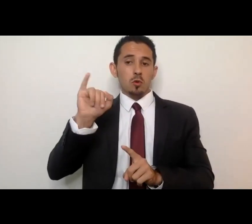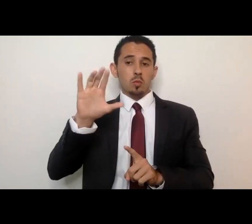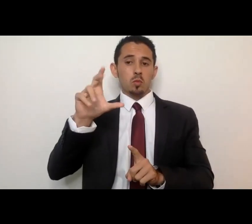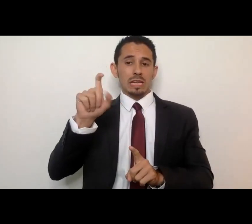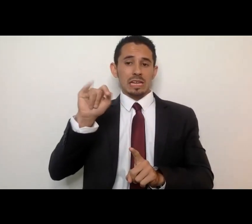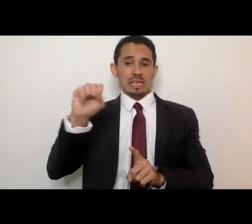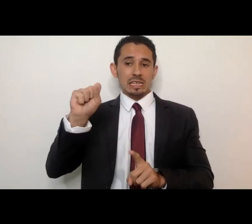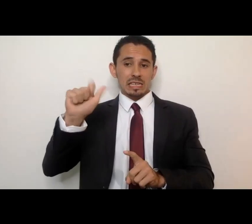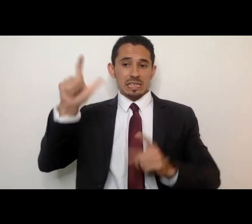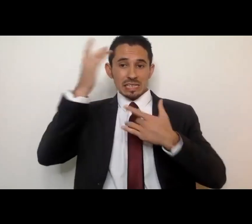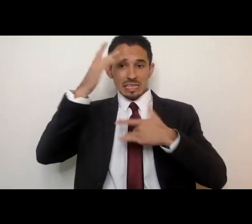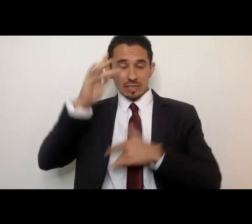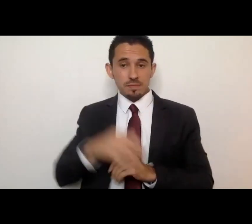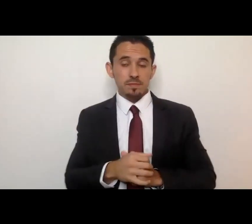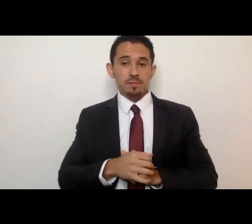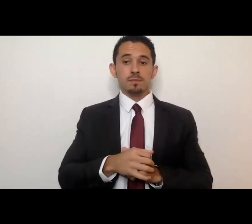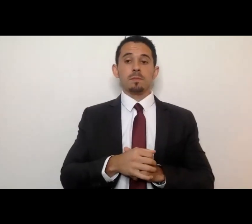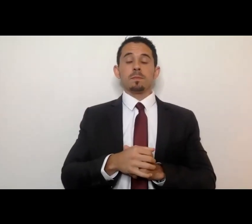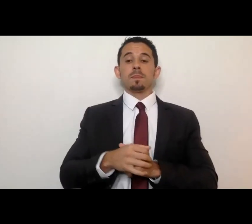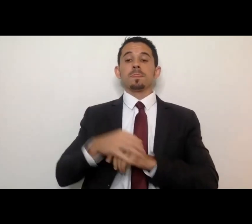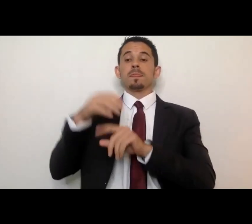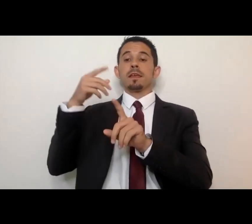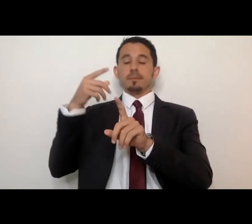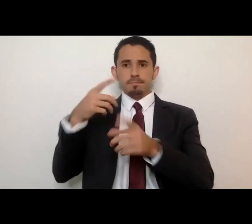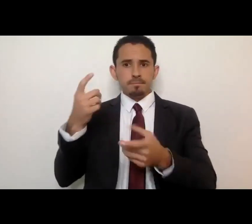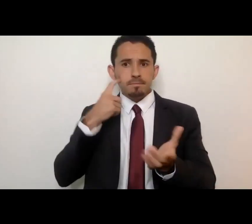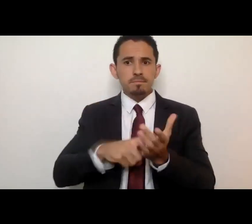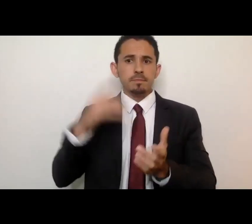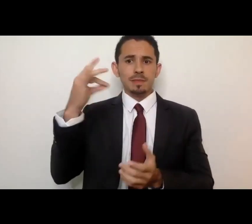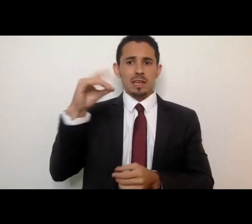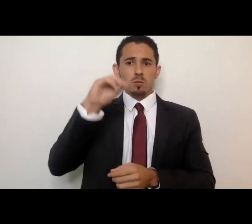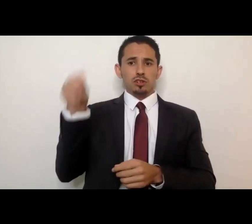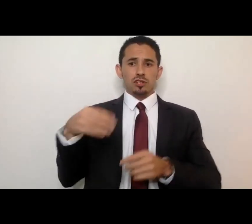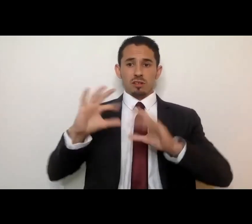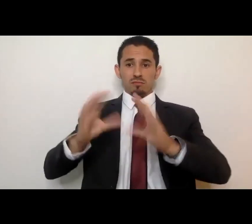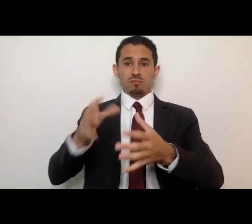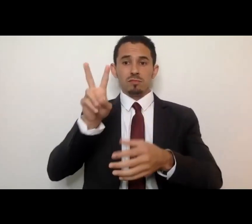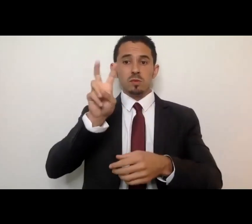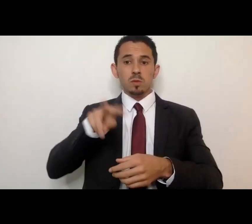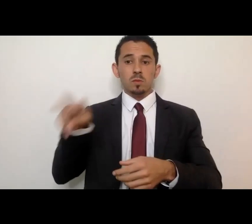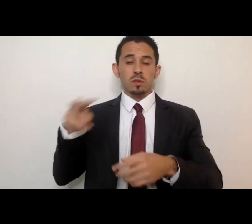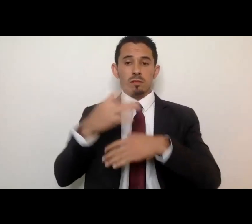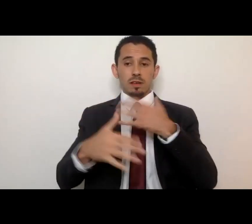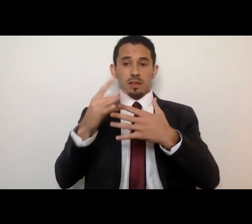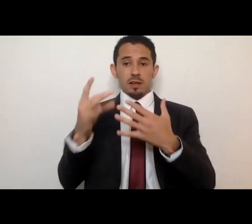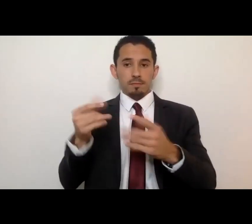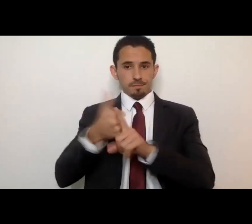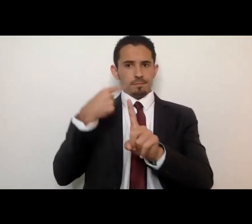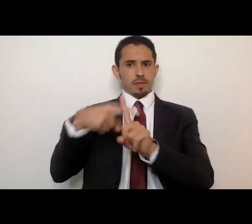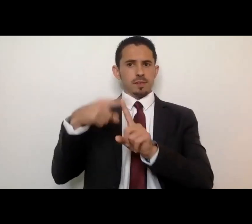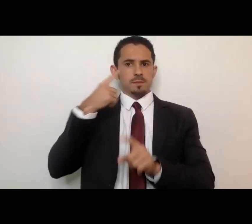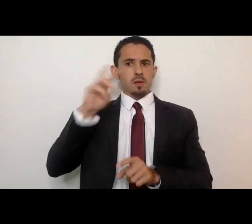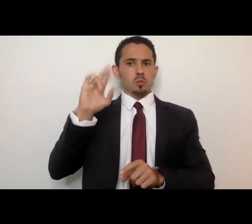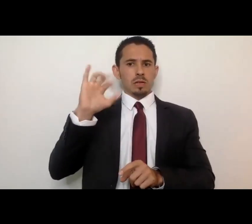They were testing to see if those samples were positive for rickettsial infection. They detected 18% of those